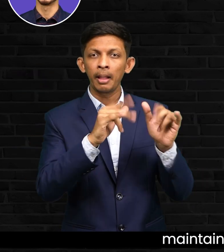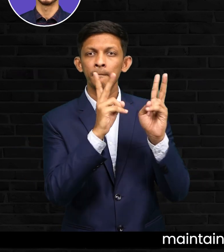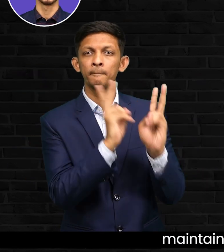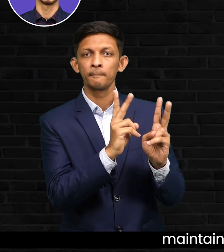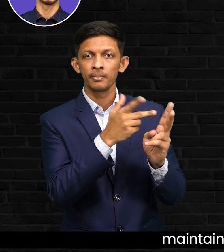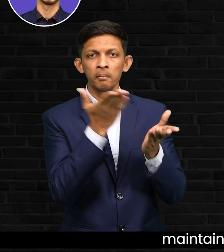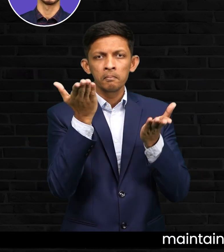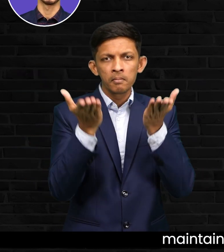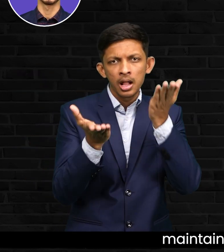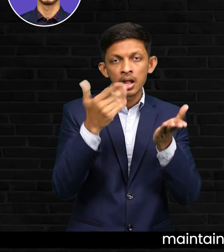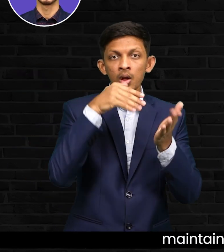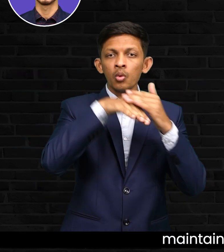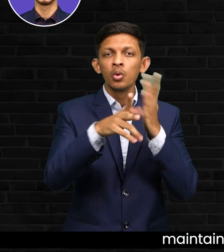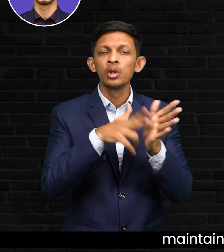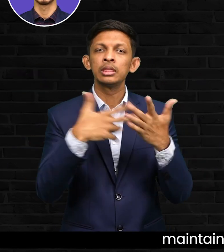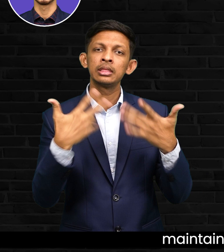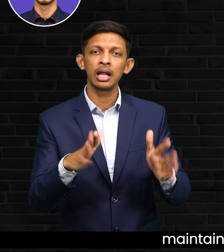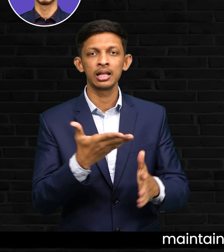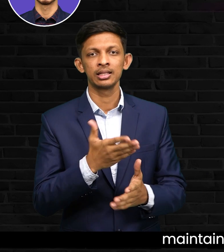nature.